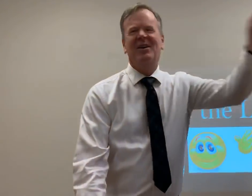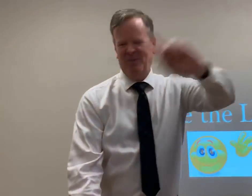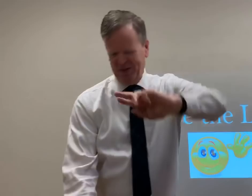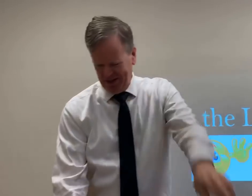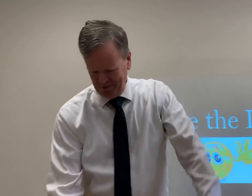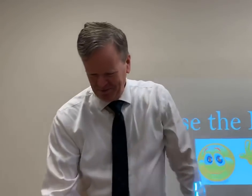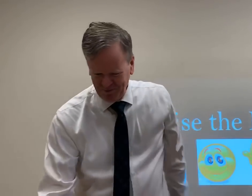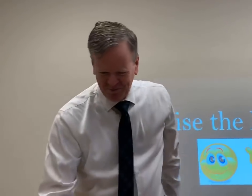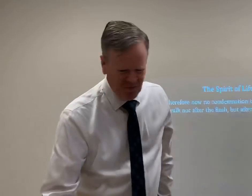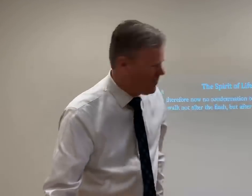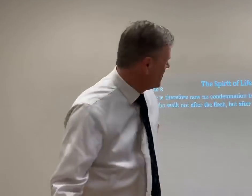All right.